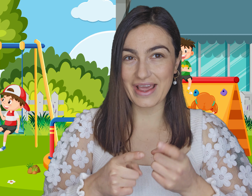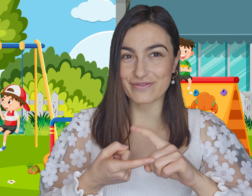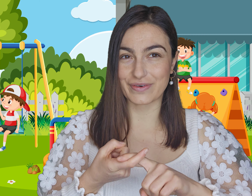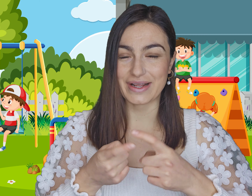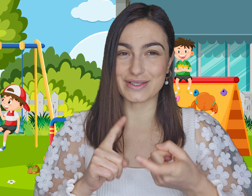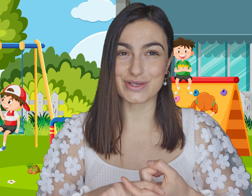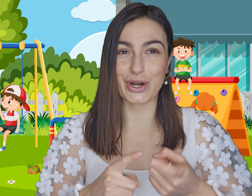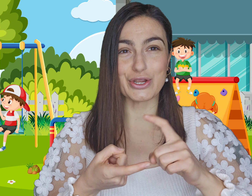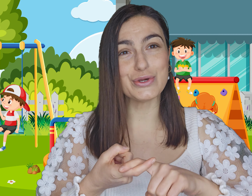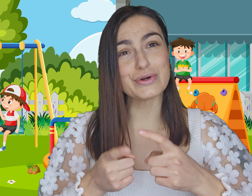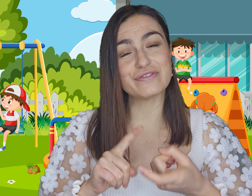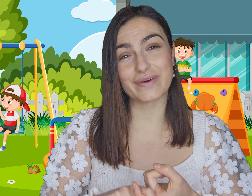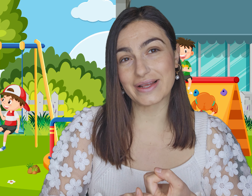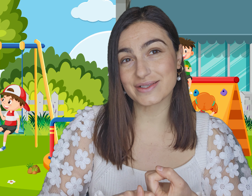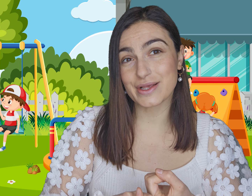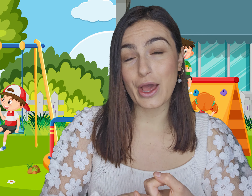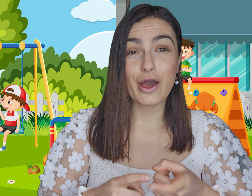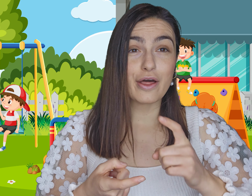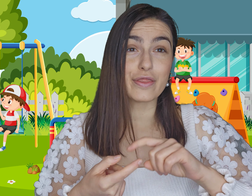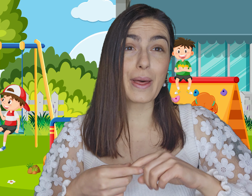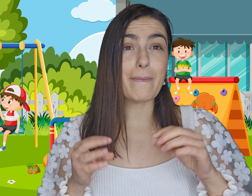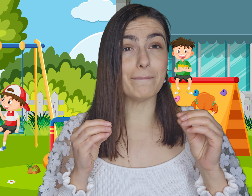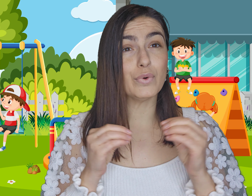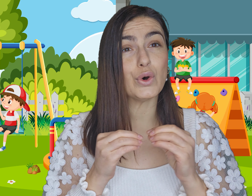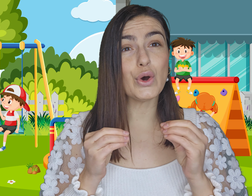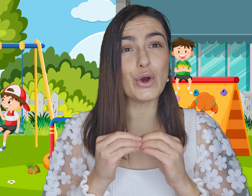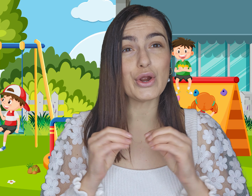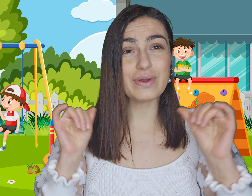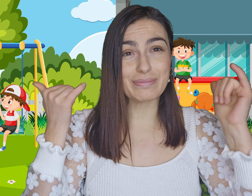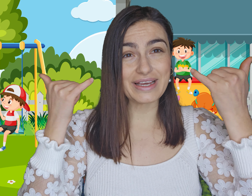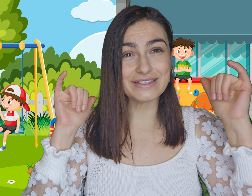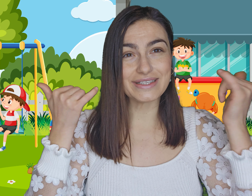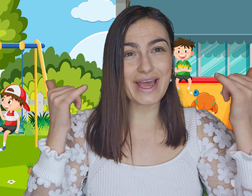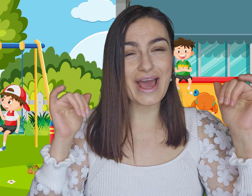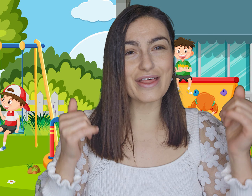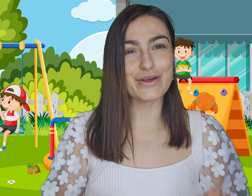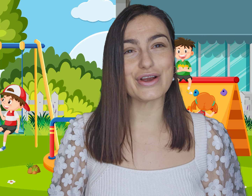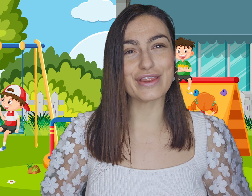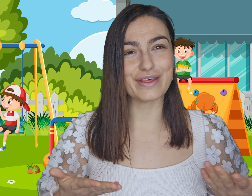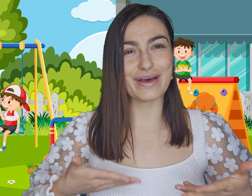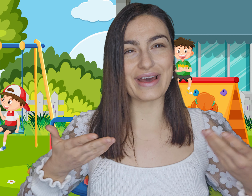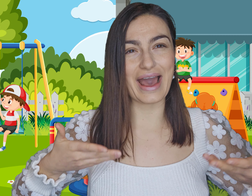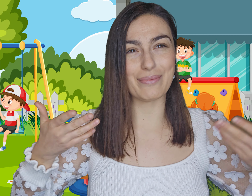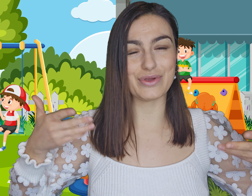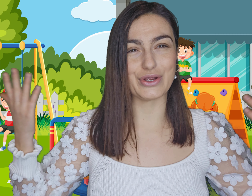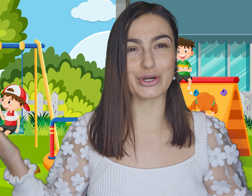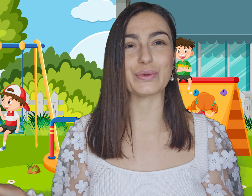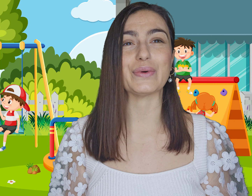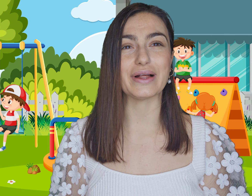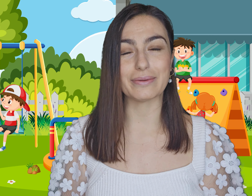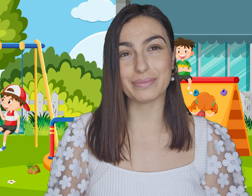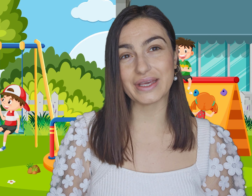friends are your friends the more we play together the happier we'll be